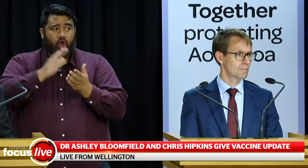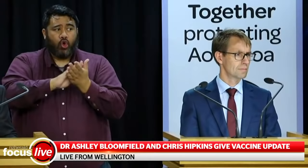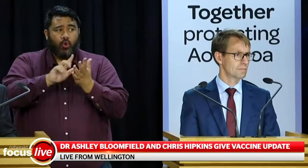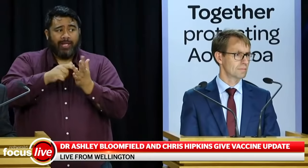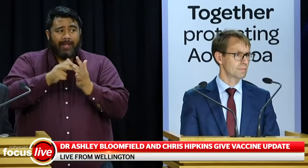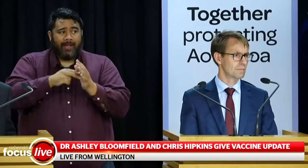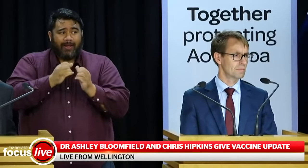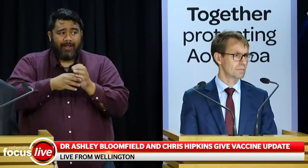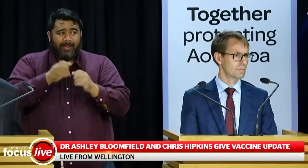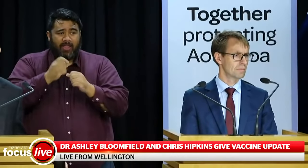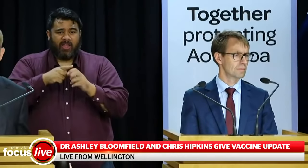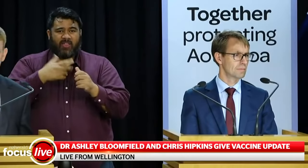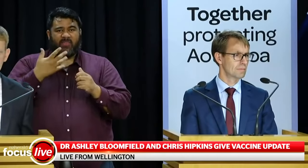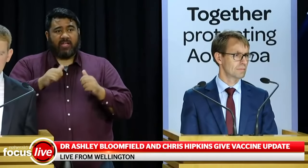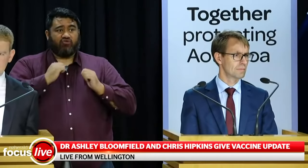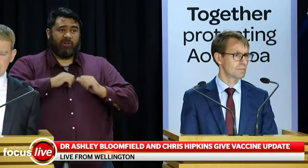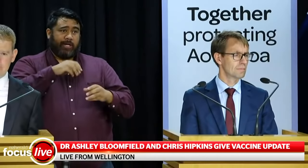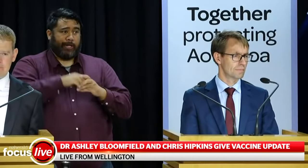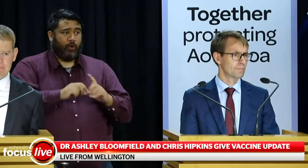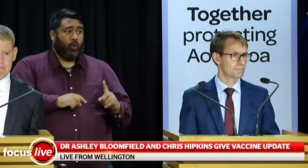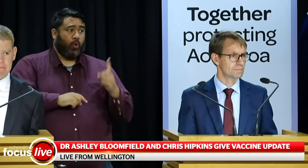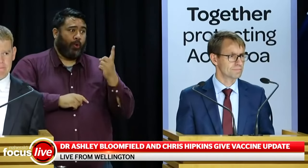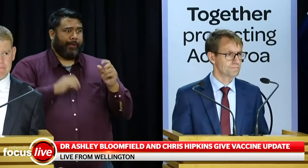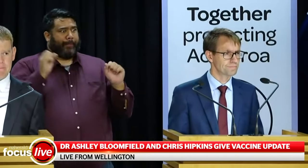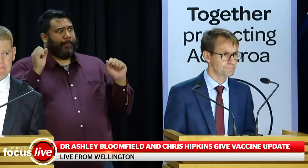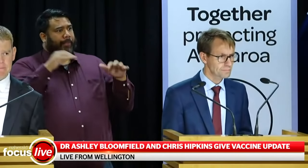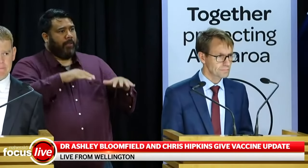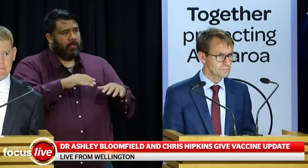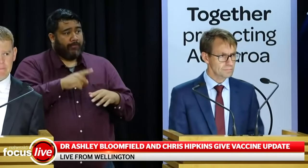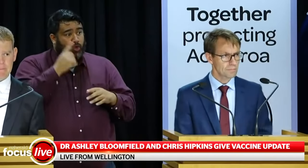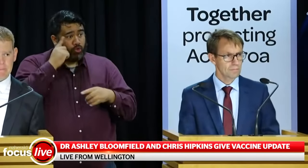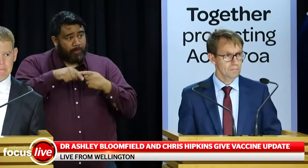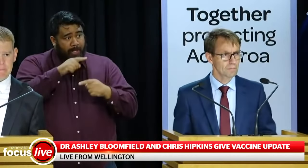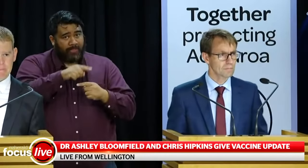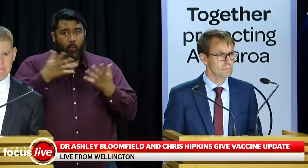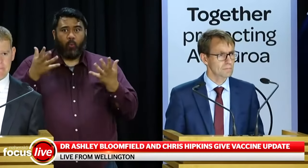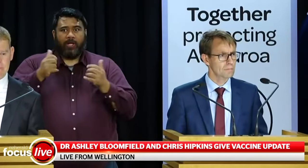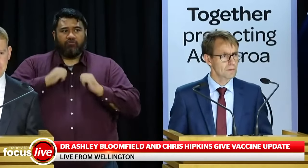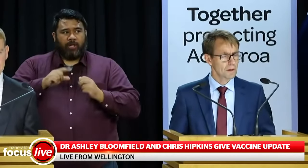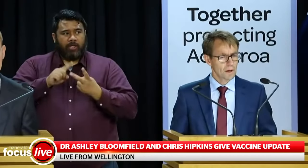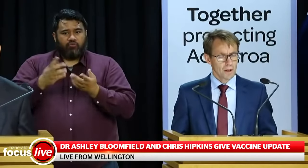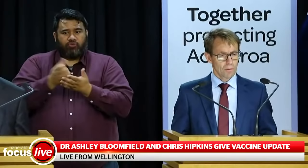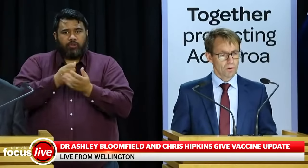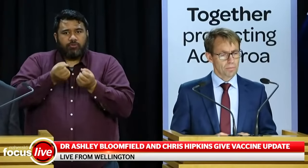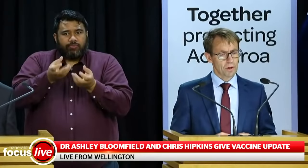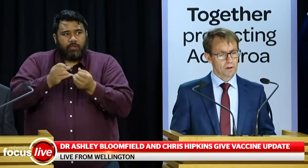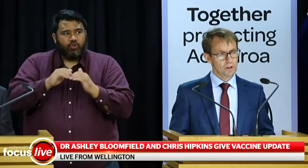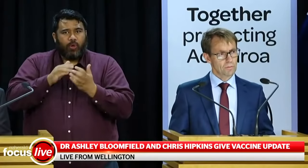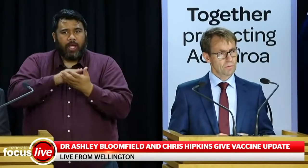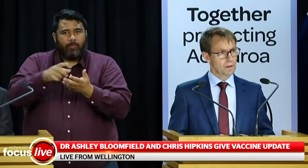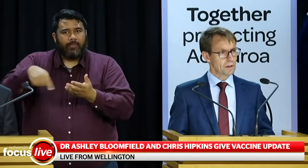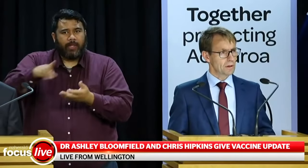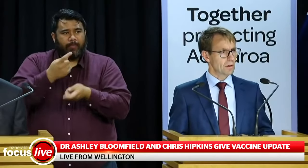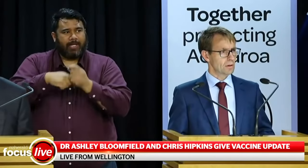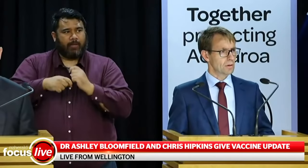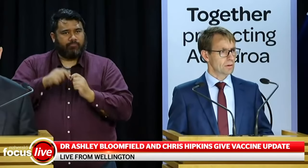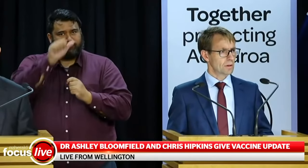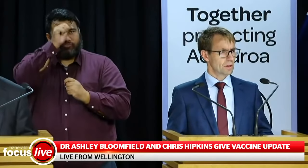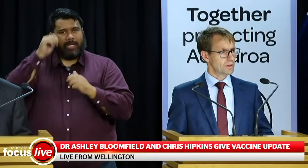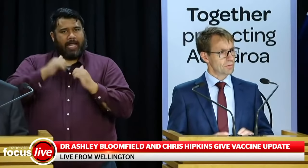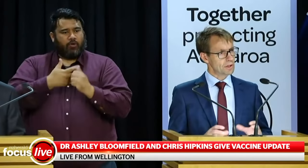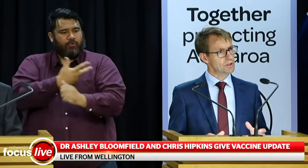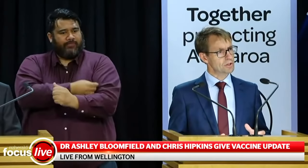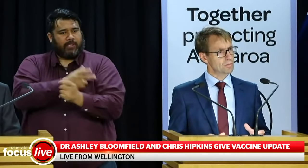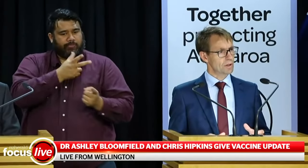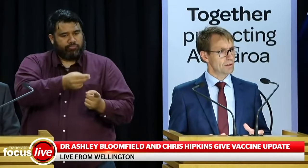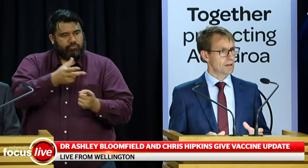to train these people in Auckland? Is there thoughts on location and prioritisation of those resources? Well, the priority will be